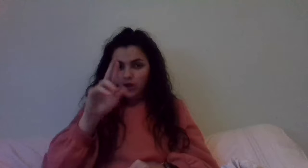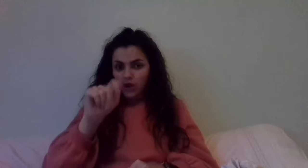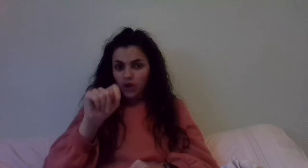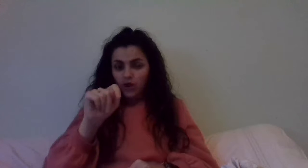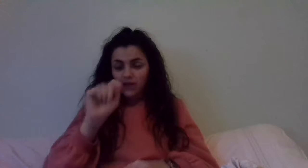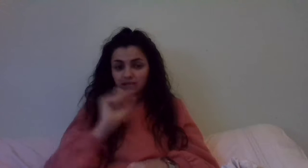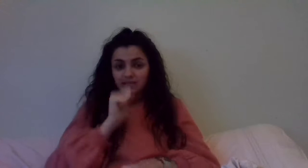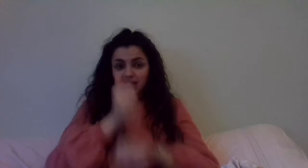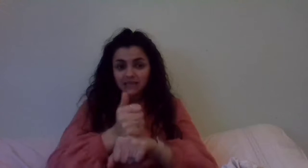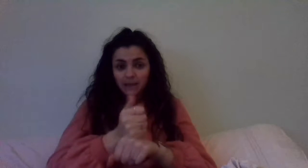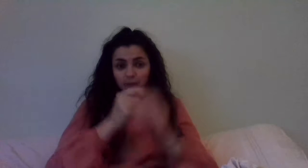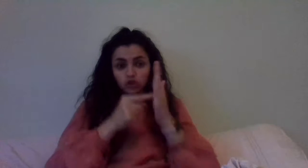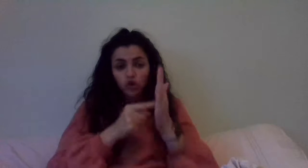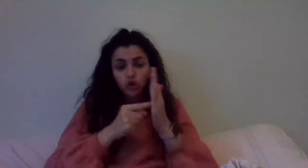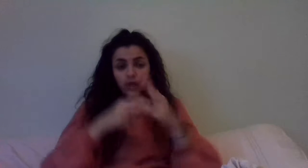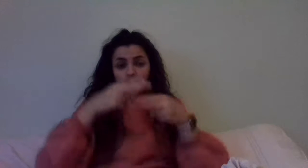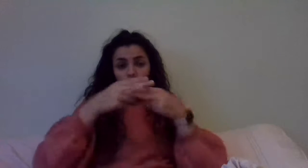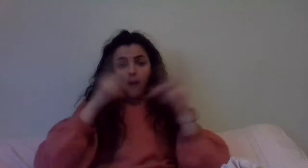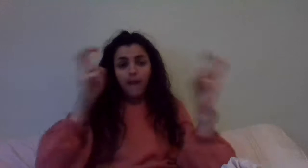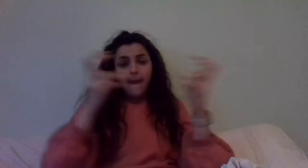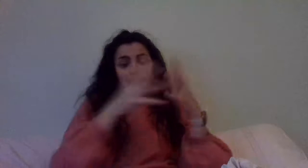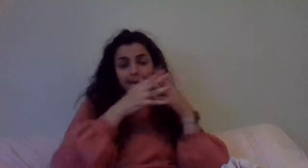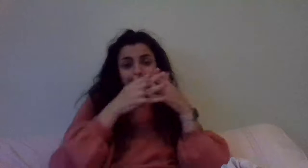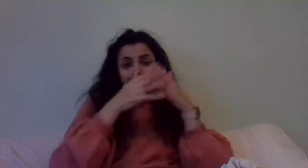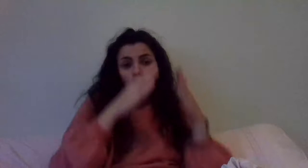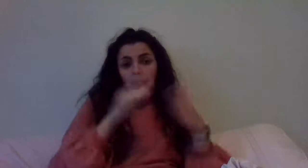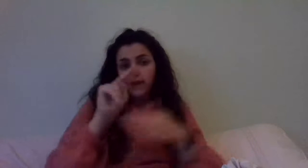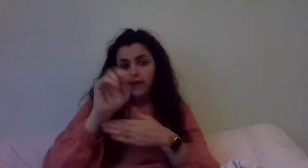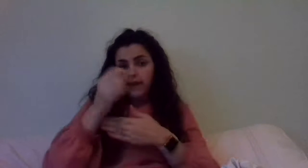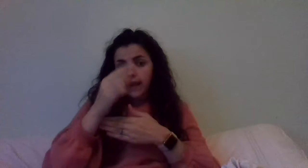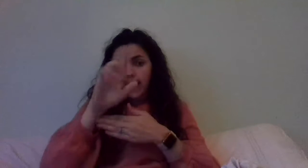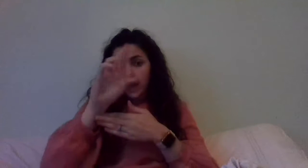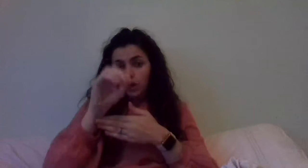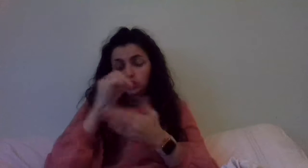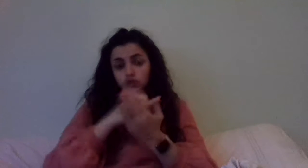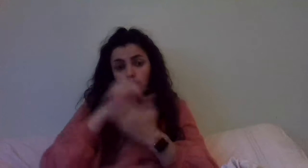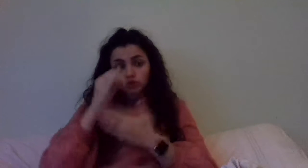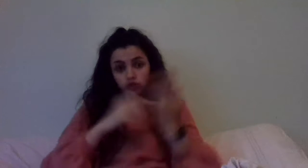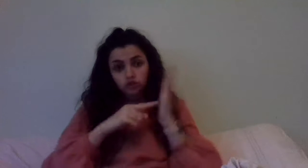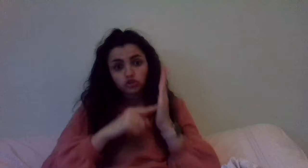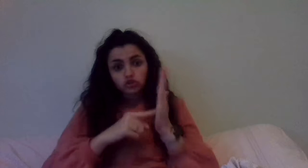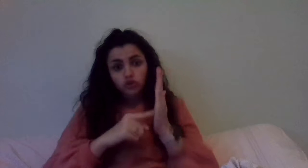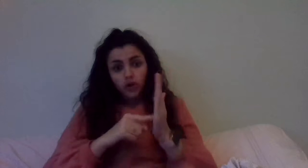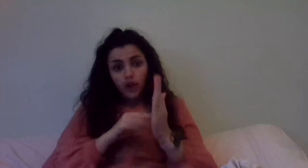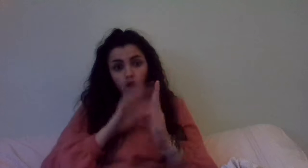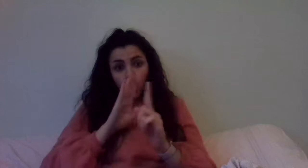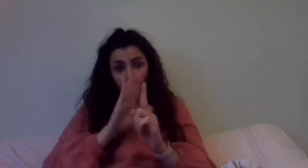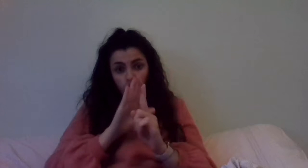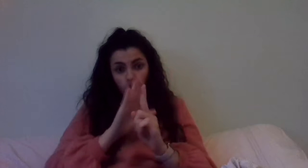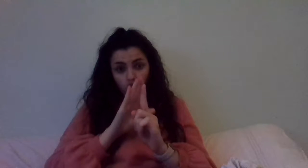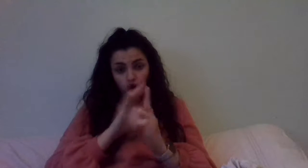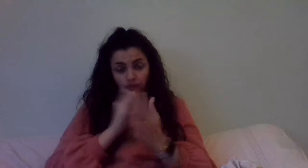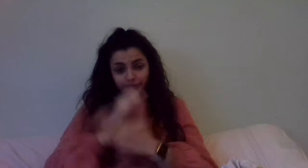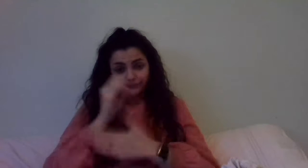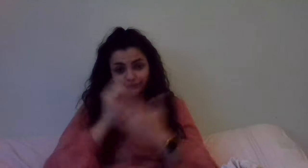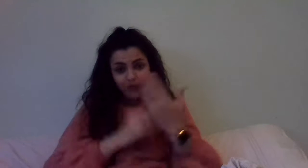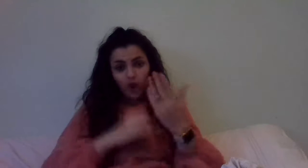Negro Art, and to be shown at her gallery in November and December of 1941. Now, in November